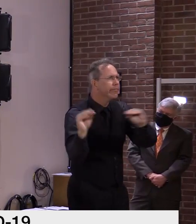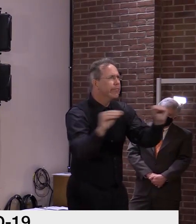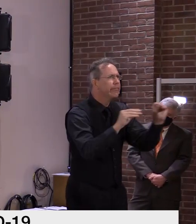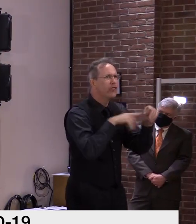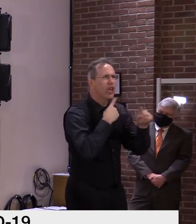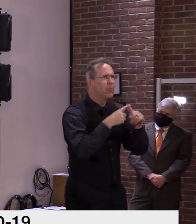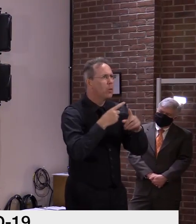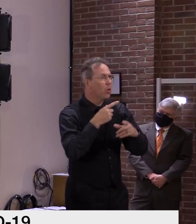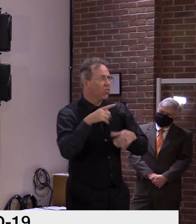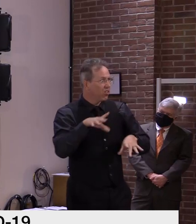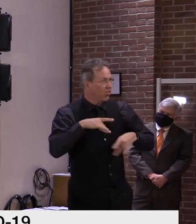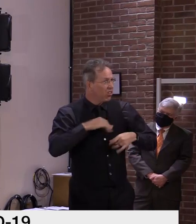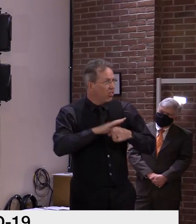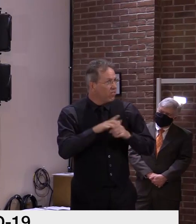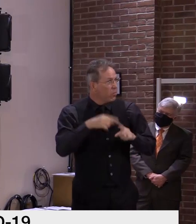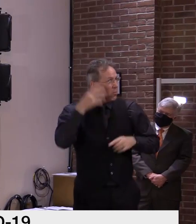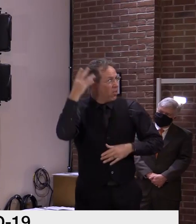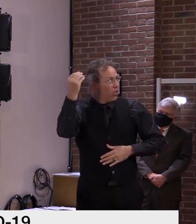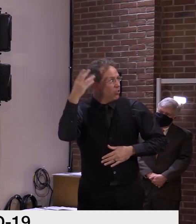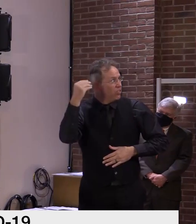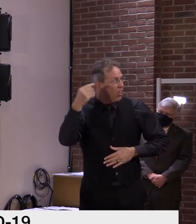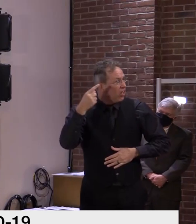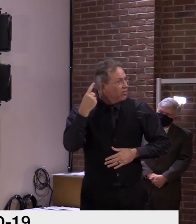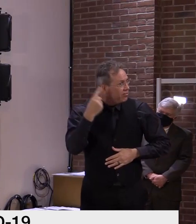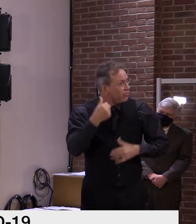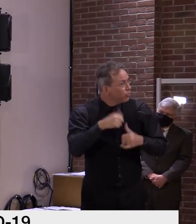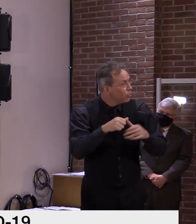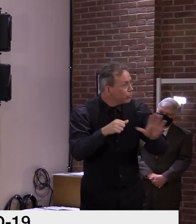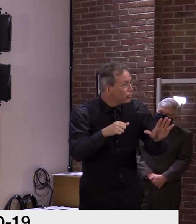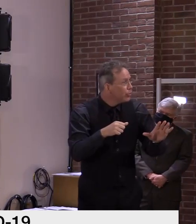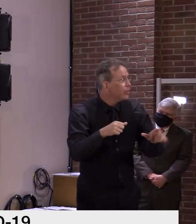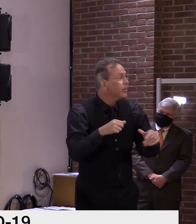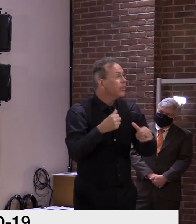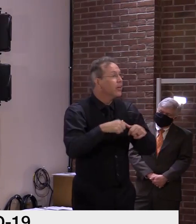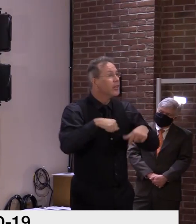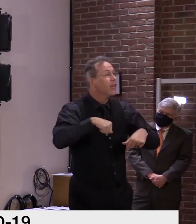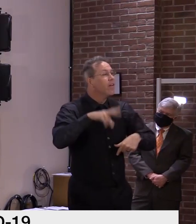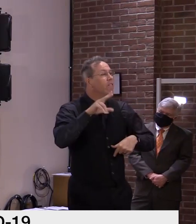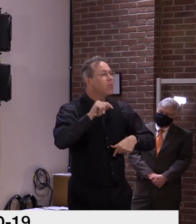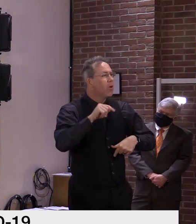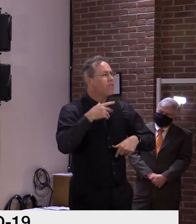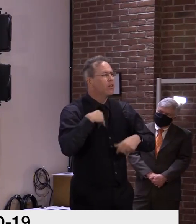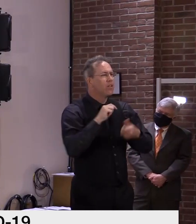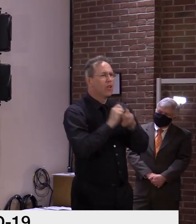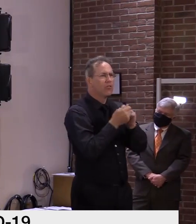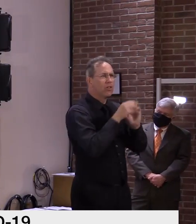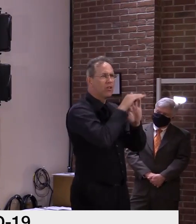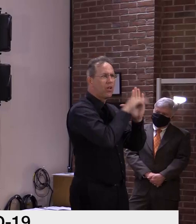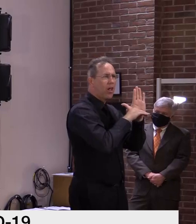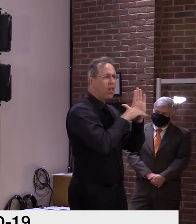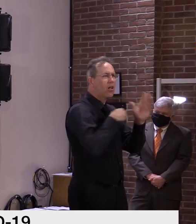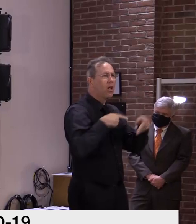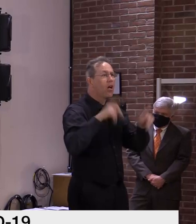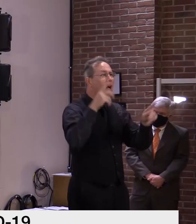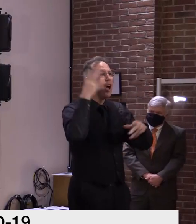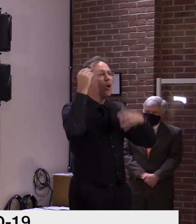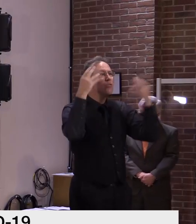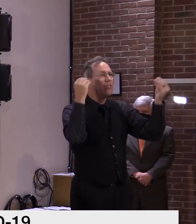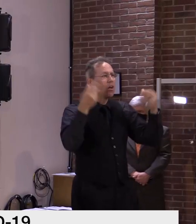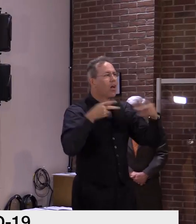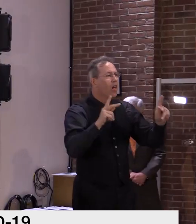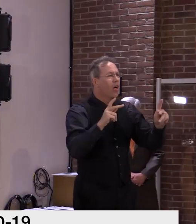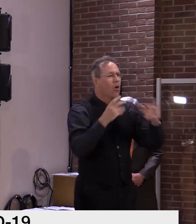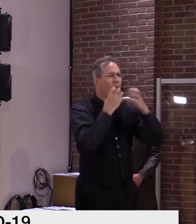on masks in the outdoor setting, using a lot of the data that supports the fact that it's